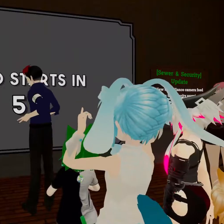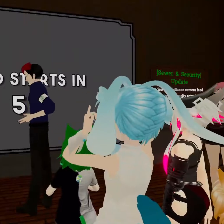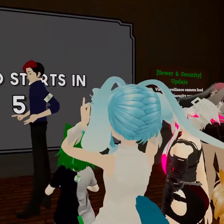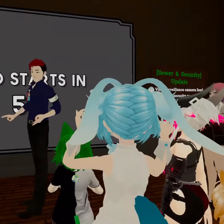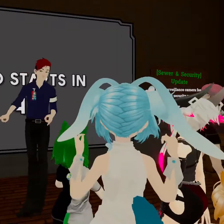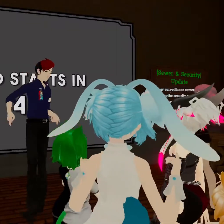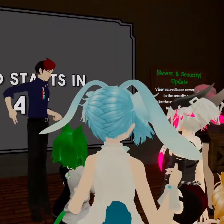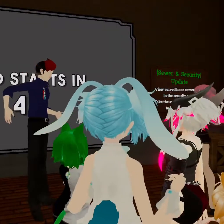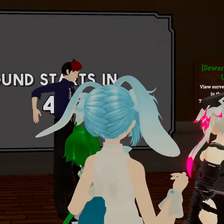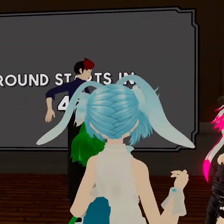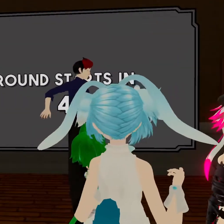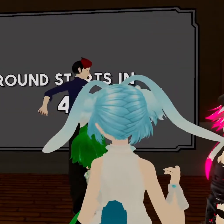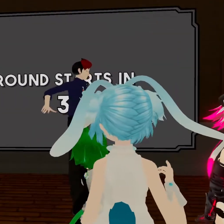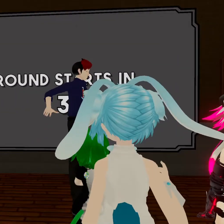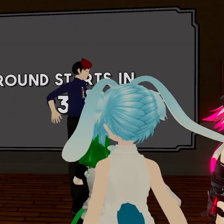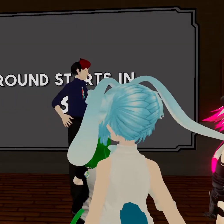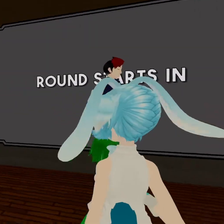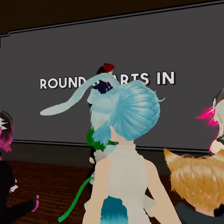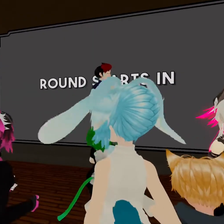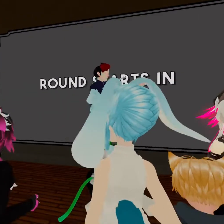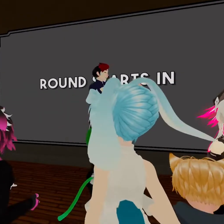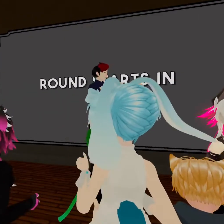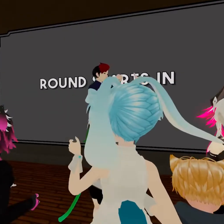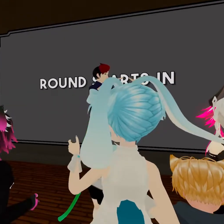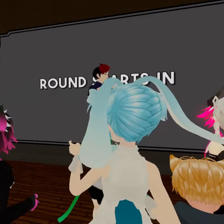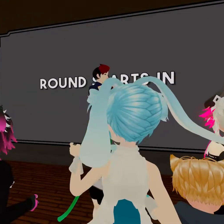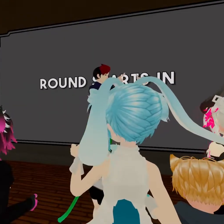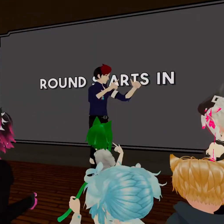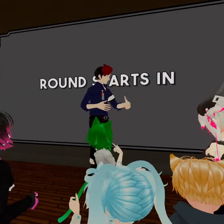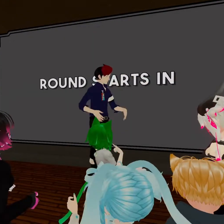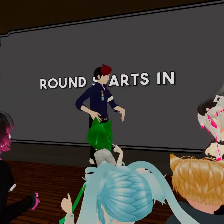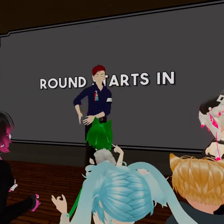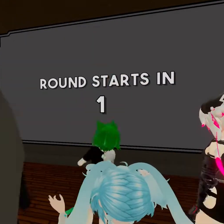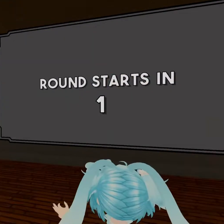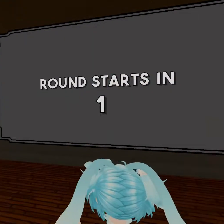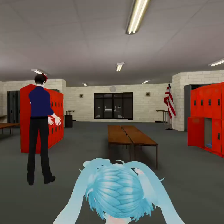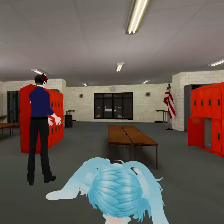play it. Oh no, I didn't understand. Oh, you pick it up. You pick it You're up. fine.